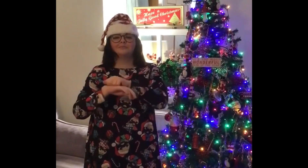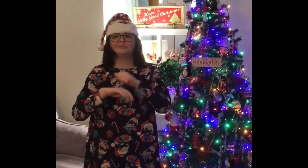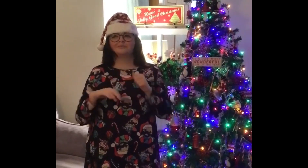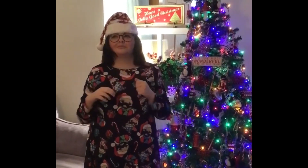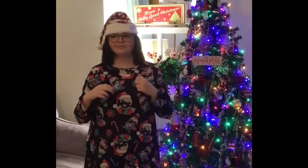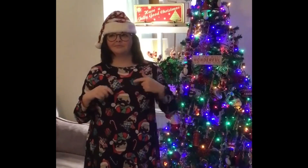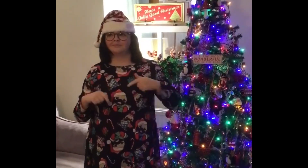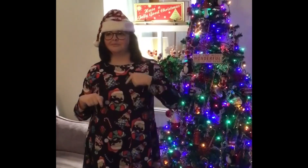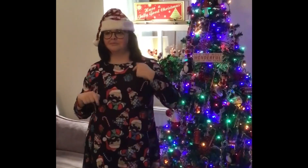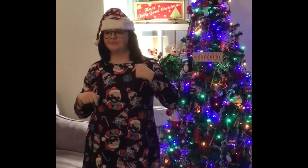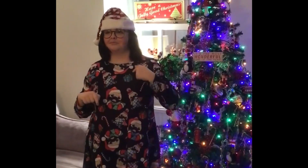bottom.